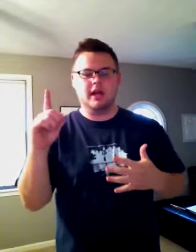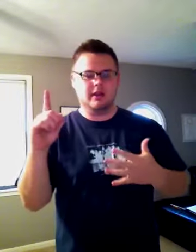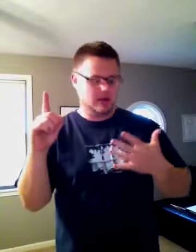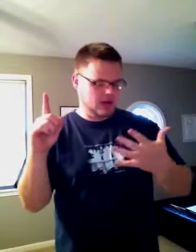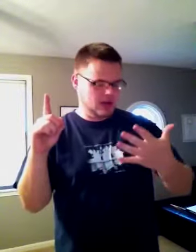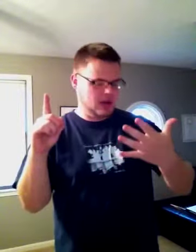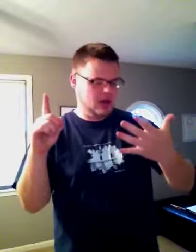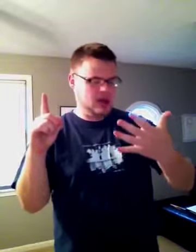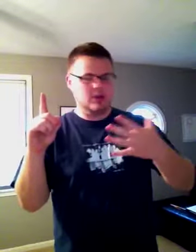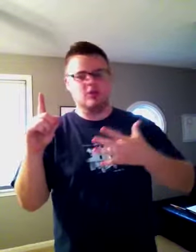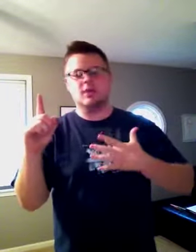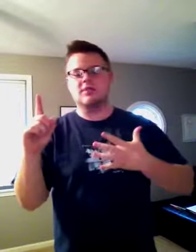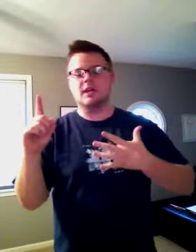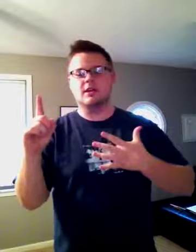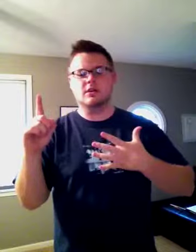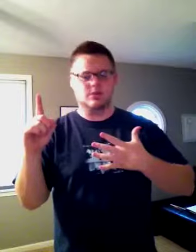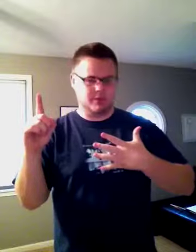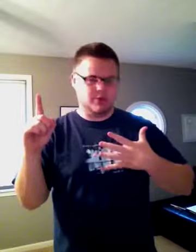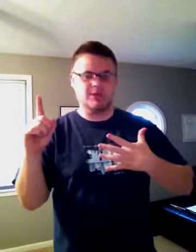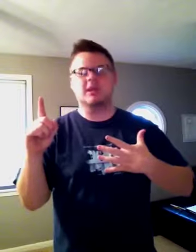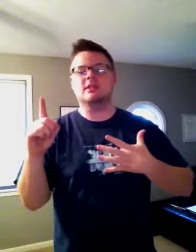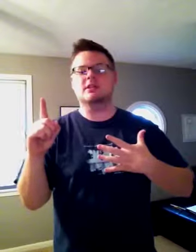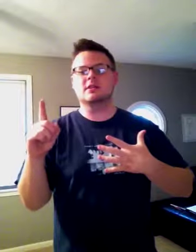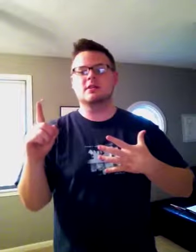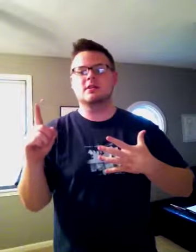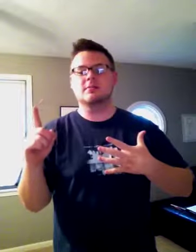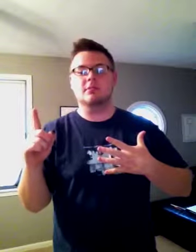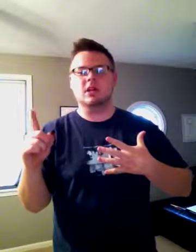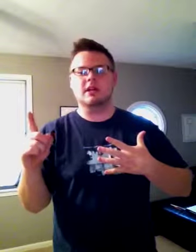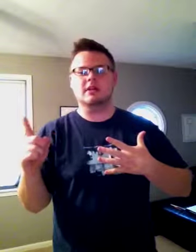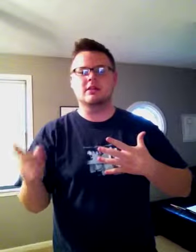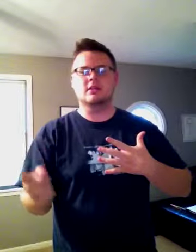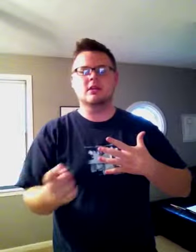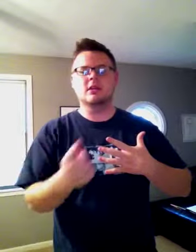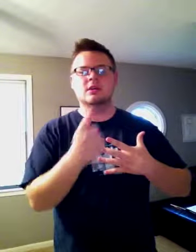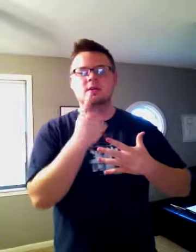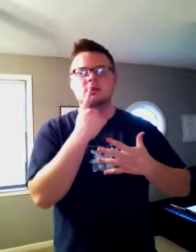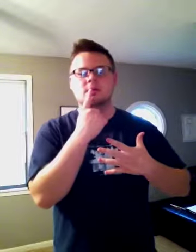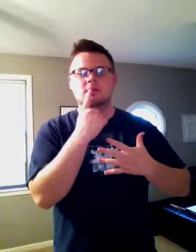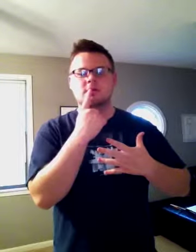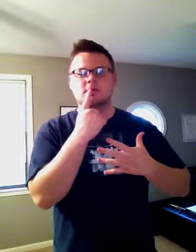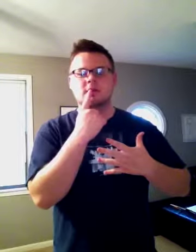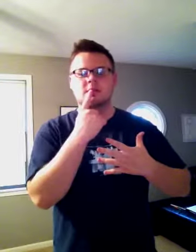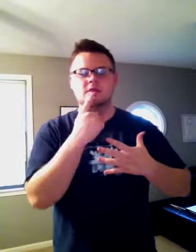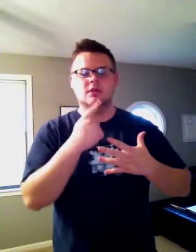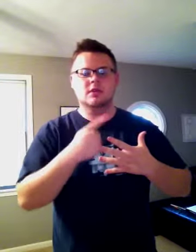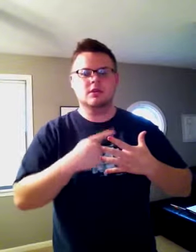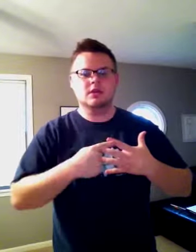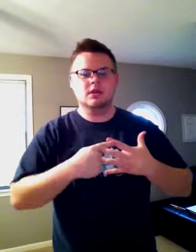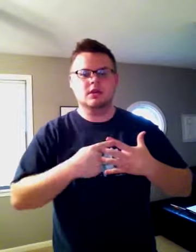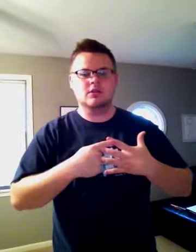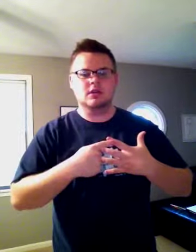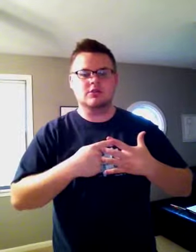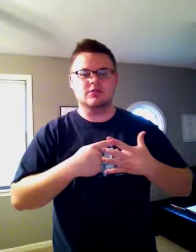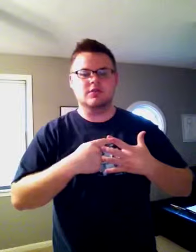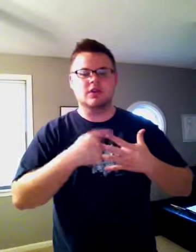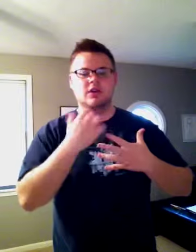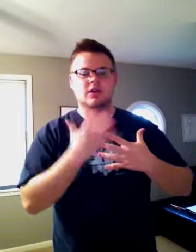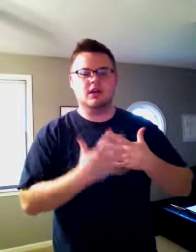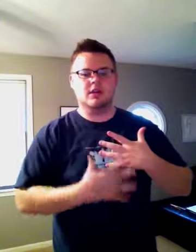hand, your left hand be open like this. Blood is, touch your lips, touch your finger, and